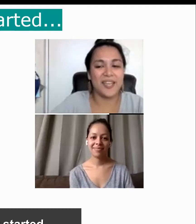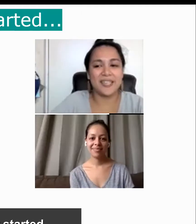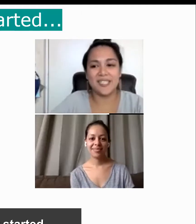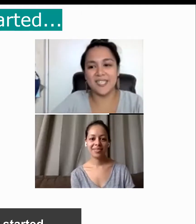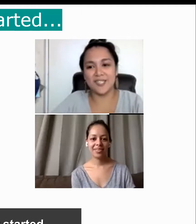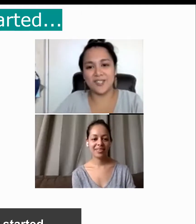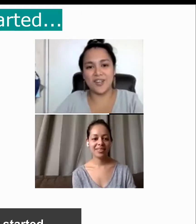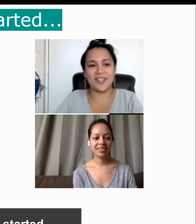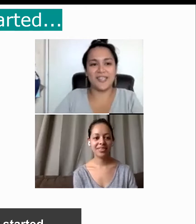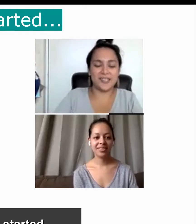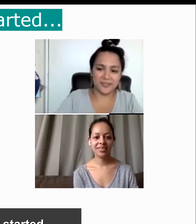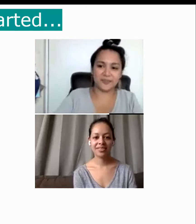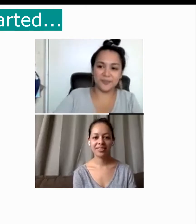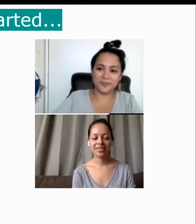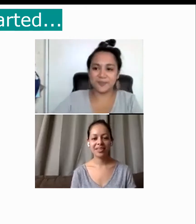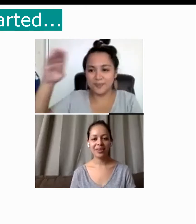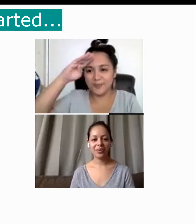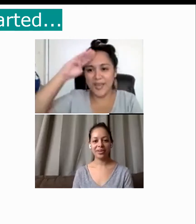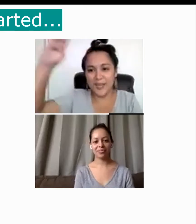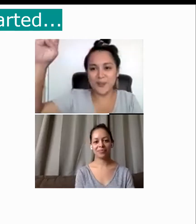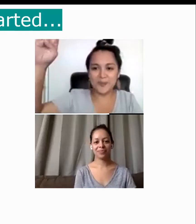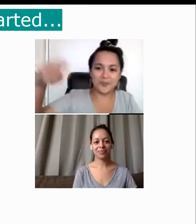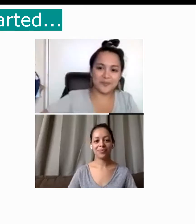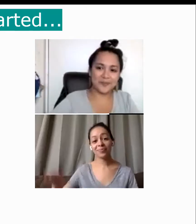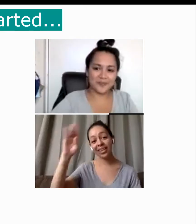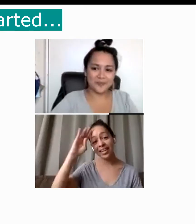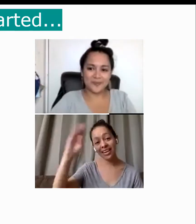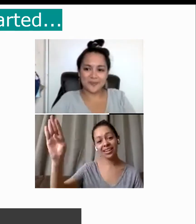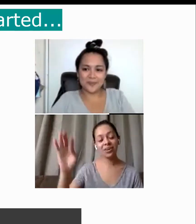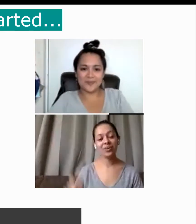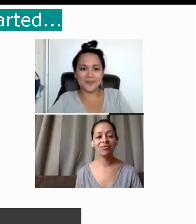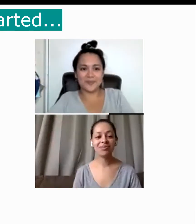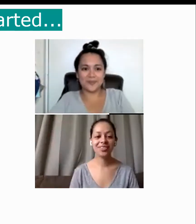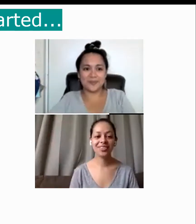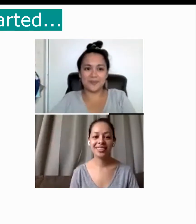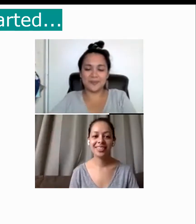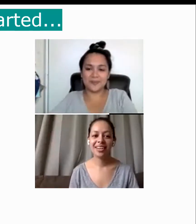All right, let's get started. Okay. Hello. Hello.